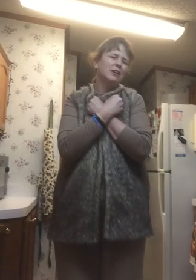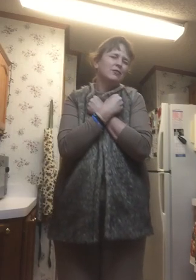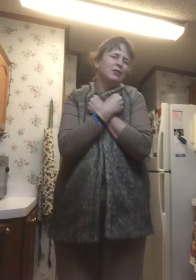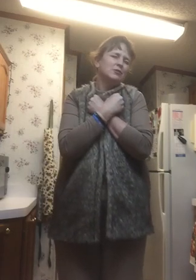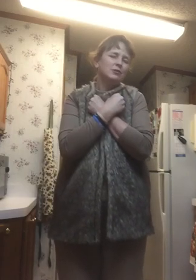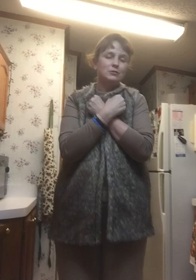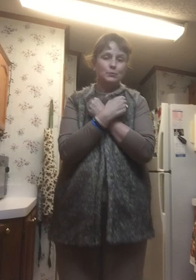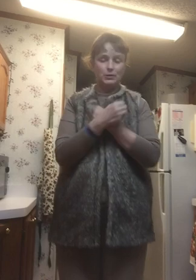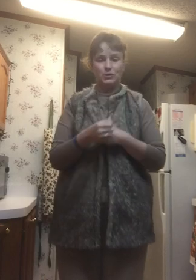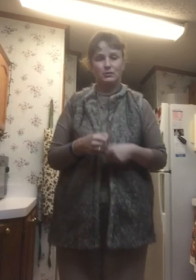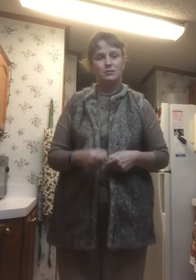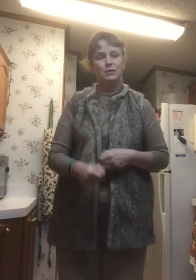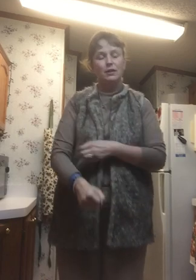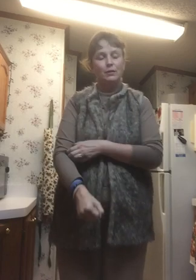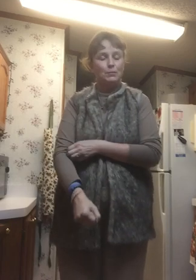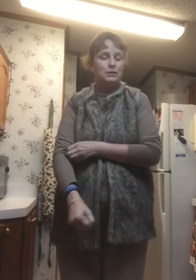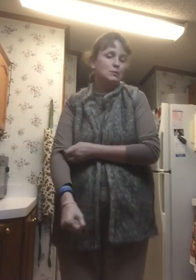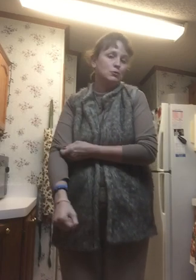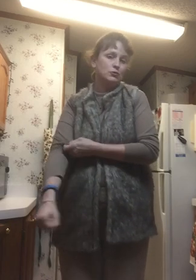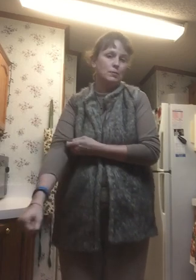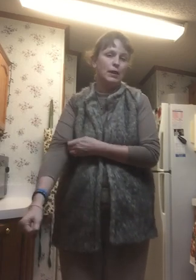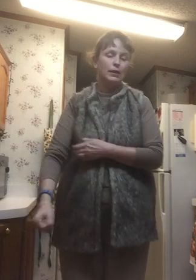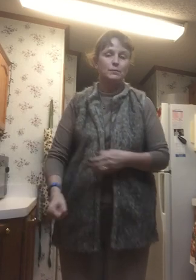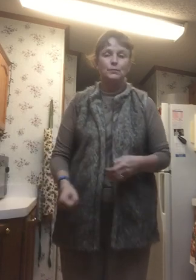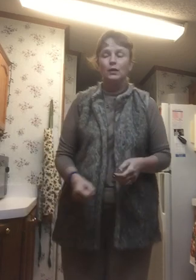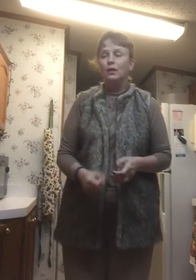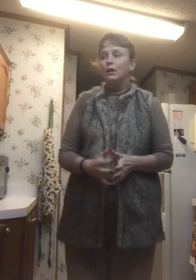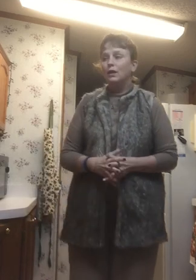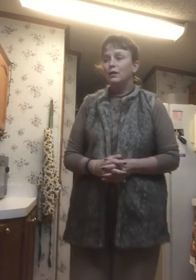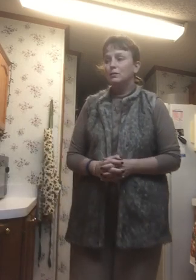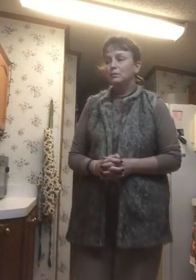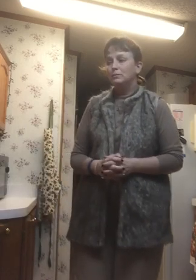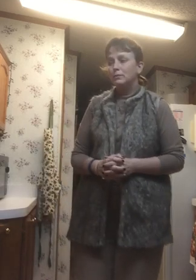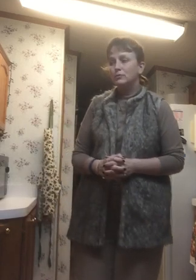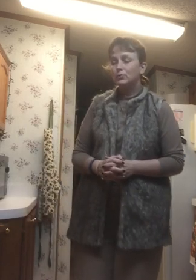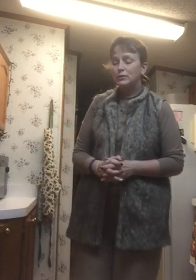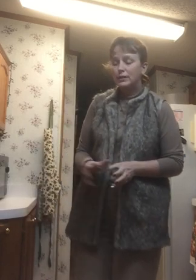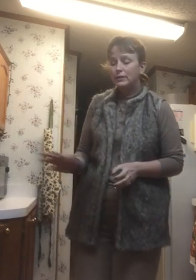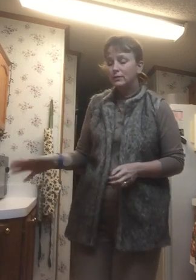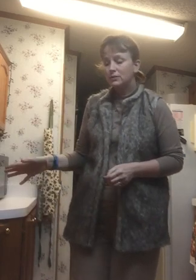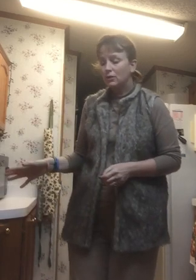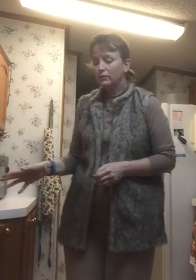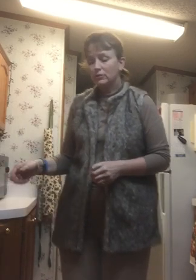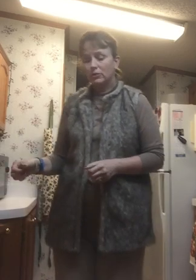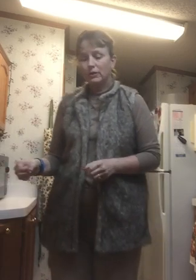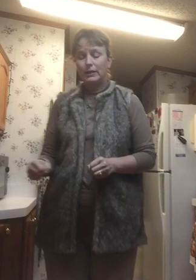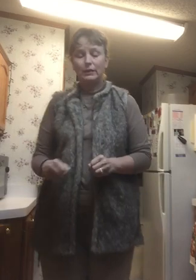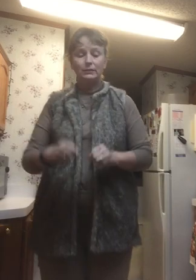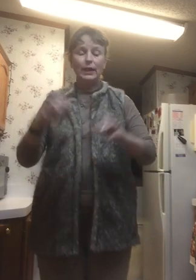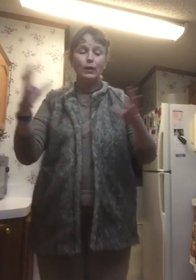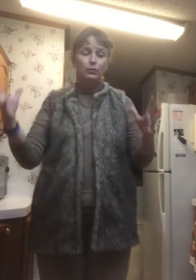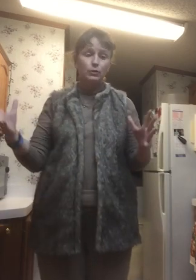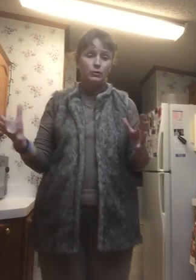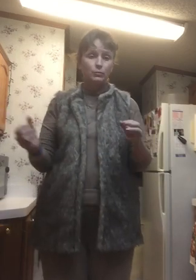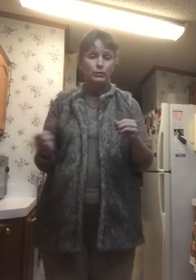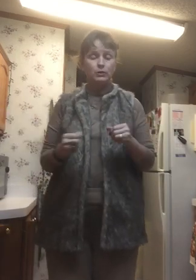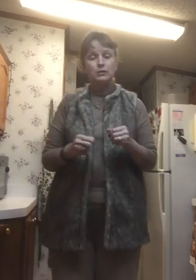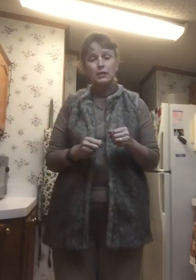of facial expressions. It makes it more dramatic. Towards the end of the song, they'll start getting louder with their